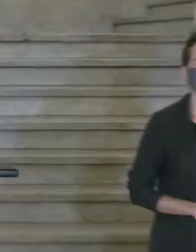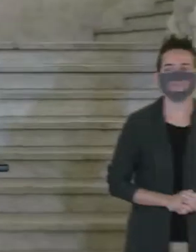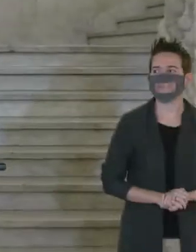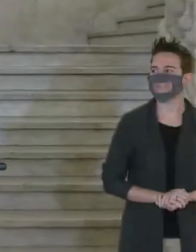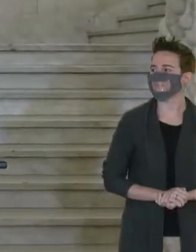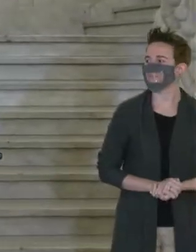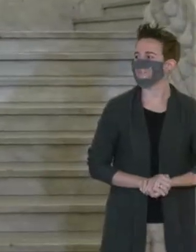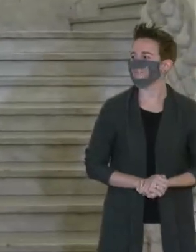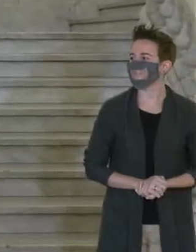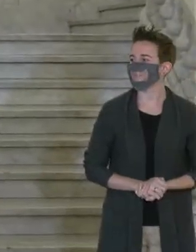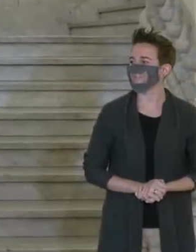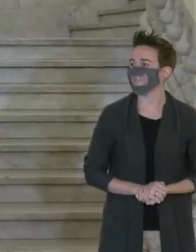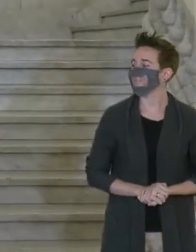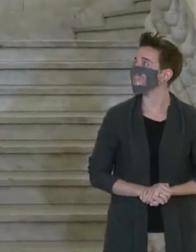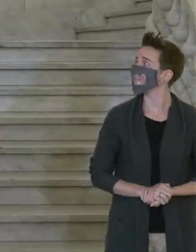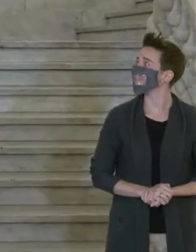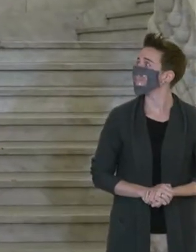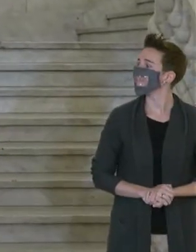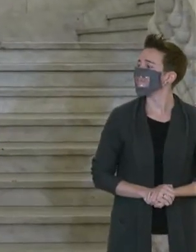I know.